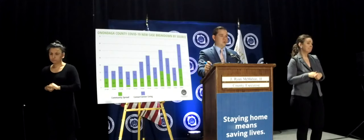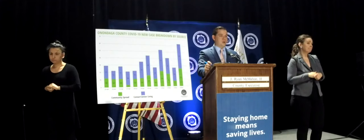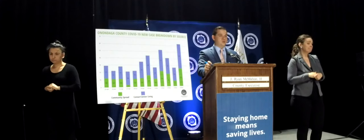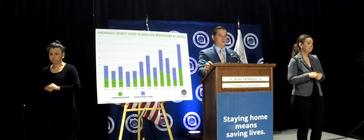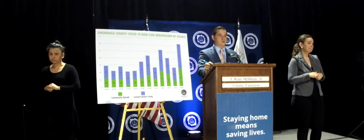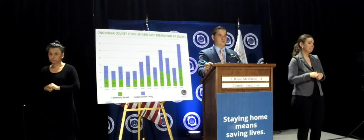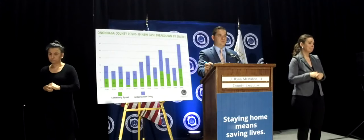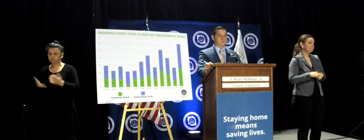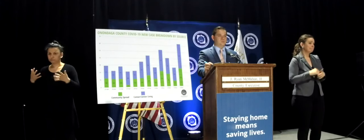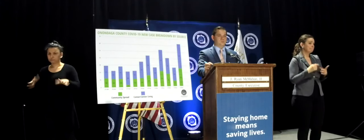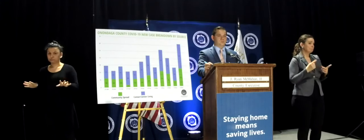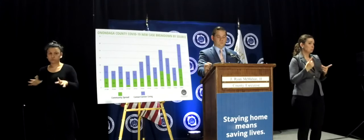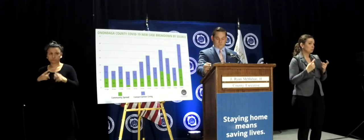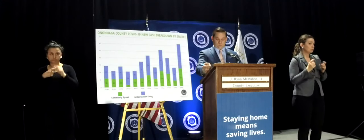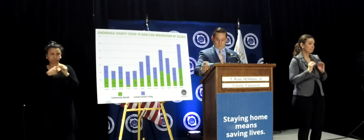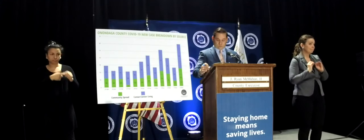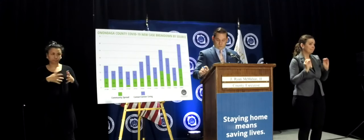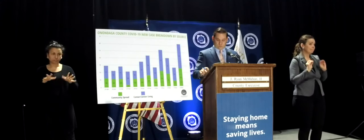Other questions?